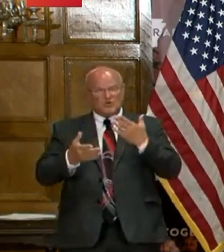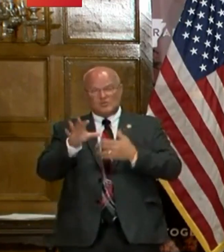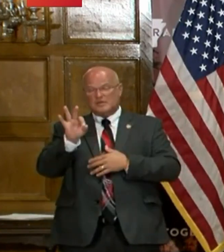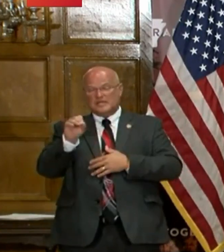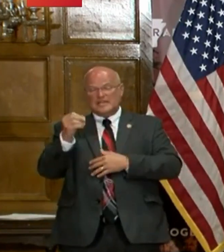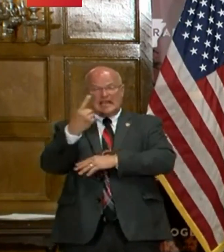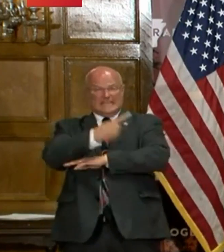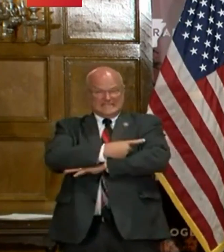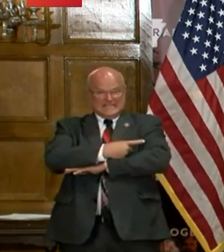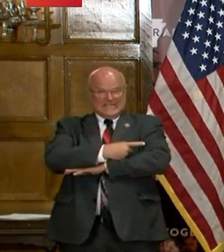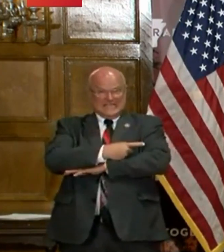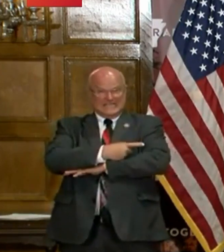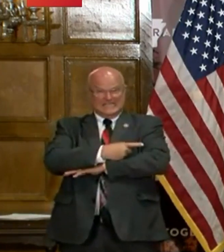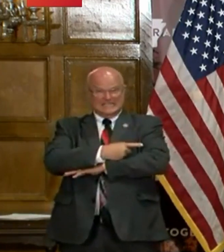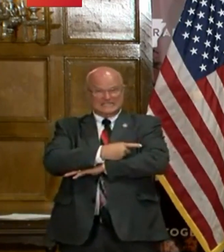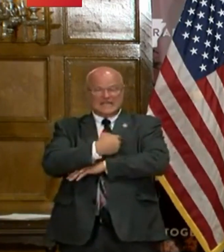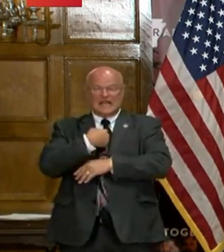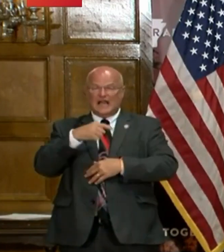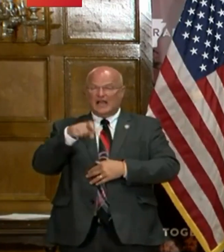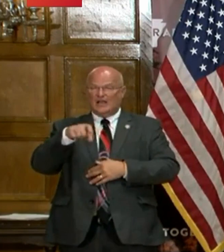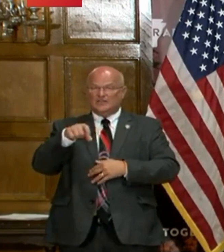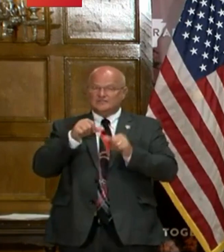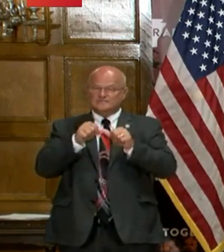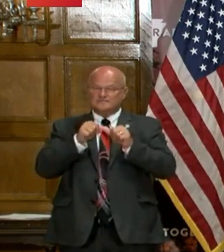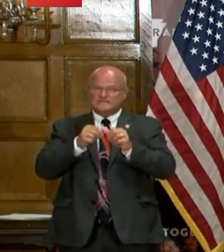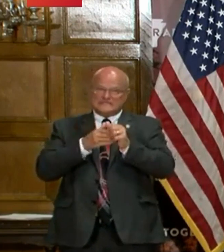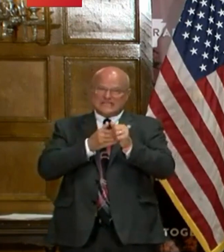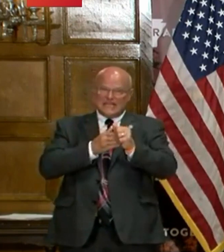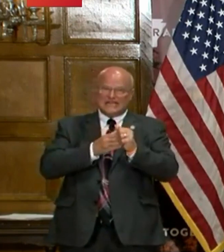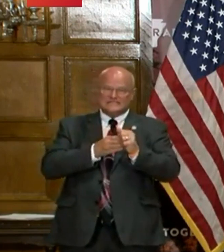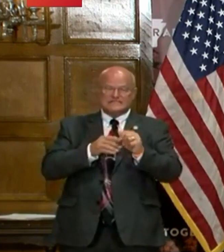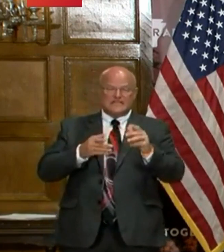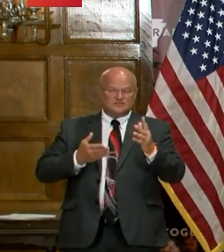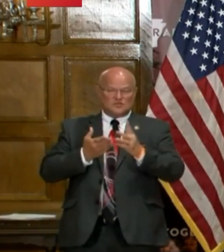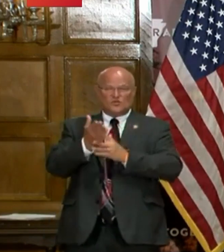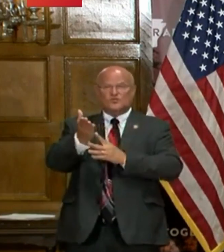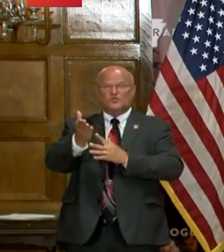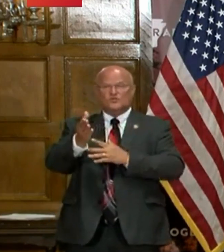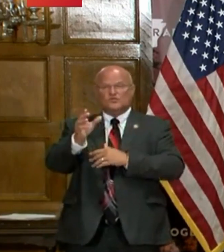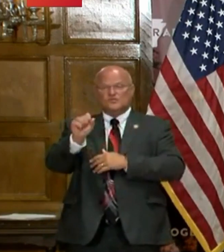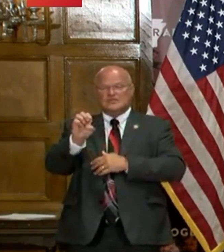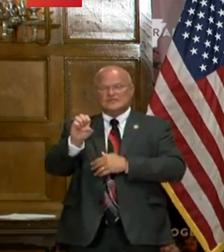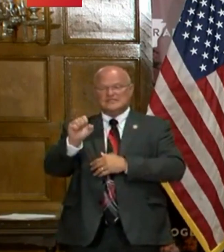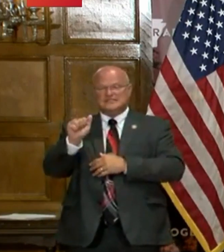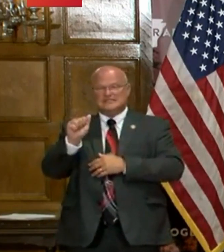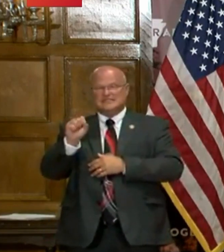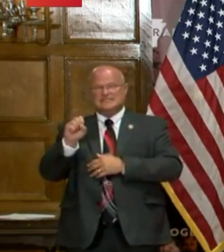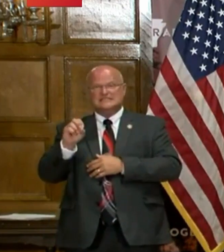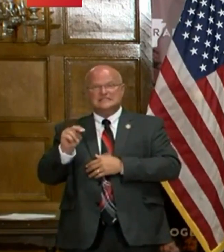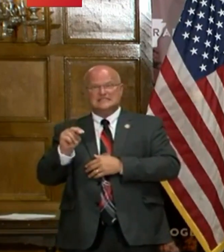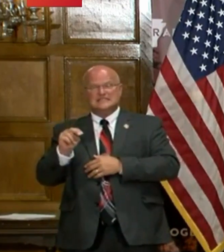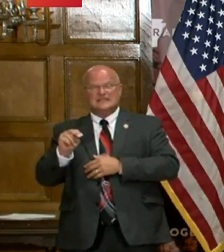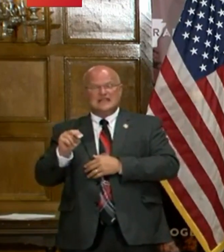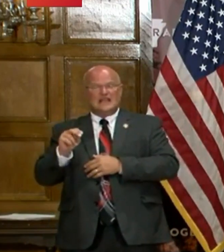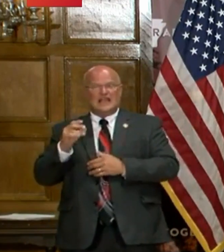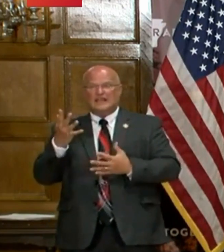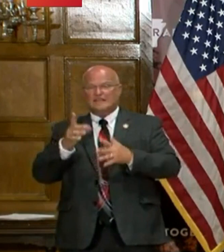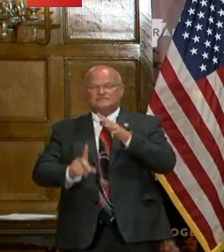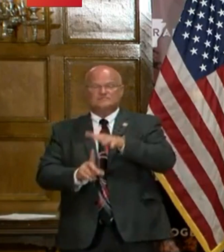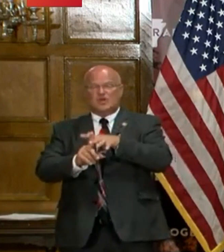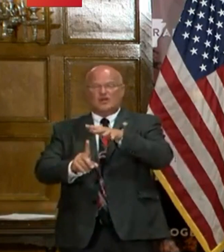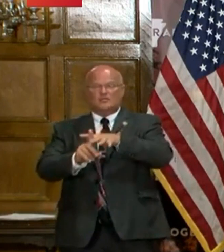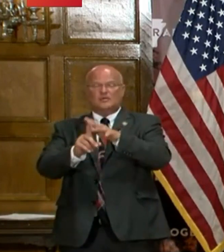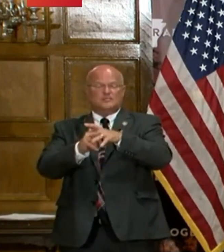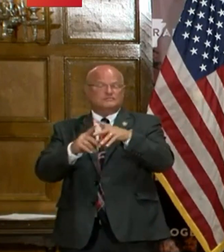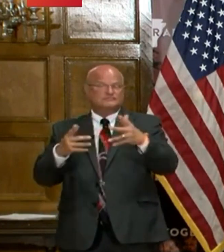go through the season and unexpected items come up. In terms of our experience this week, I'm not